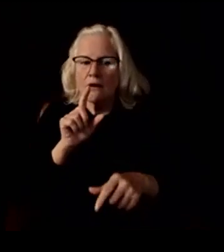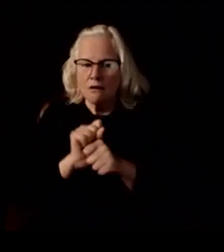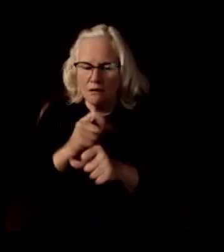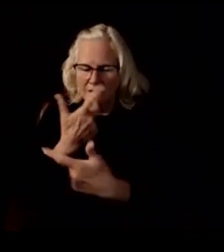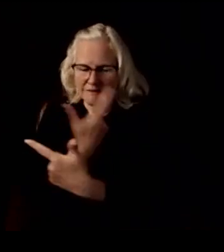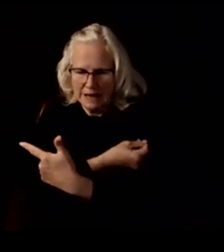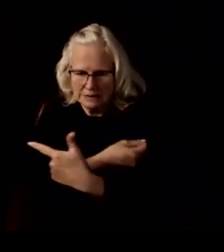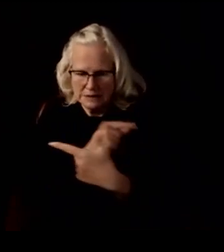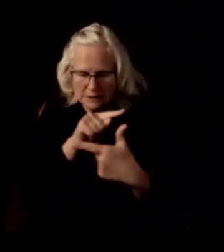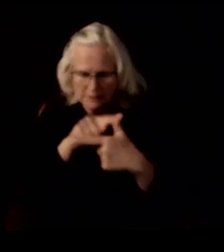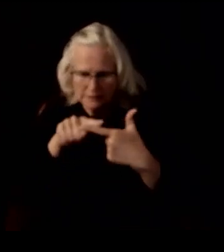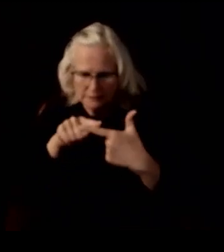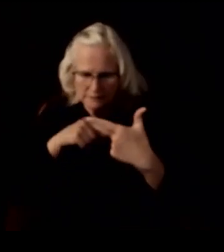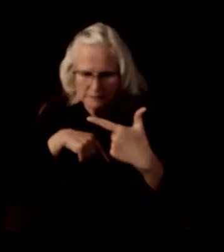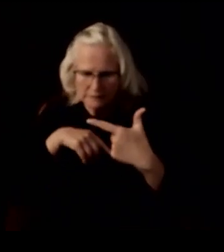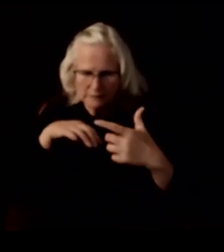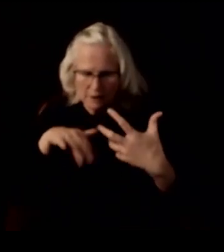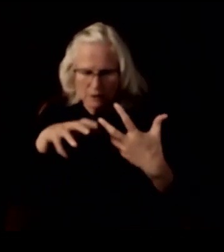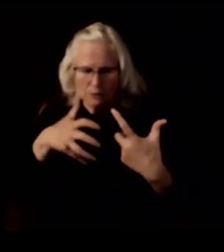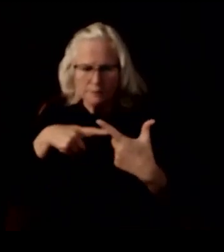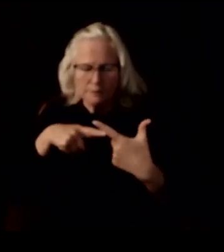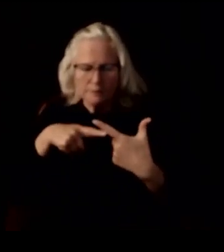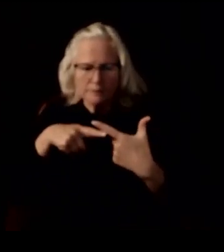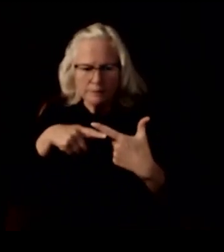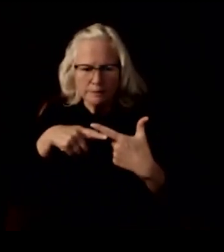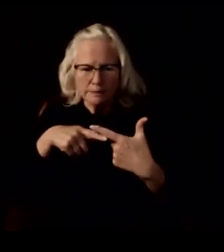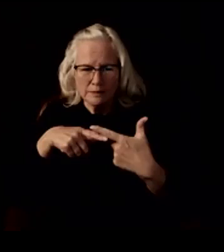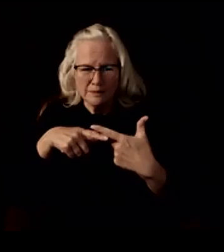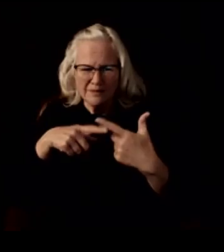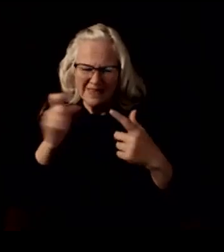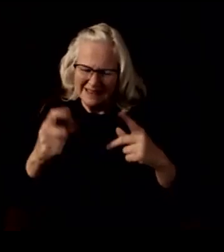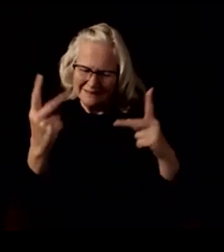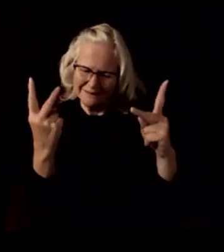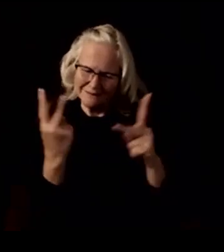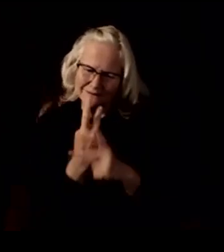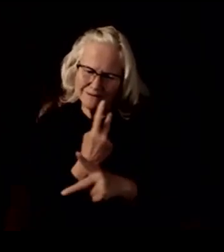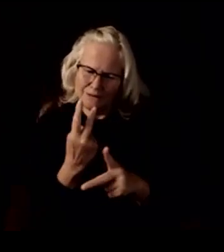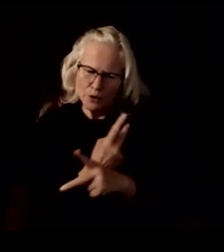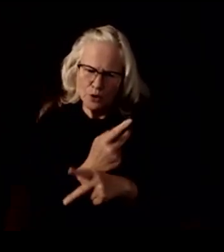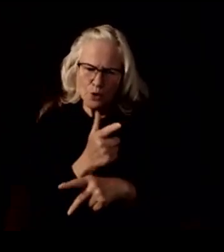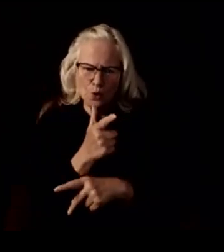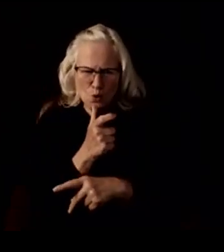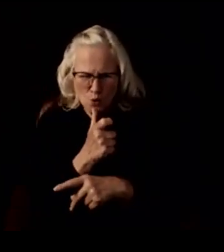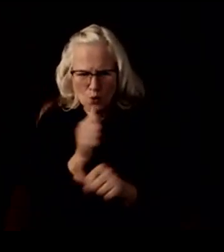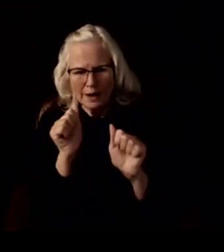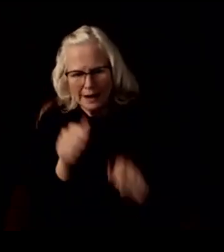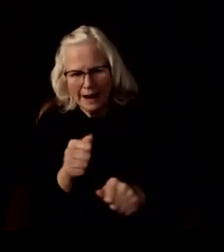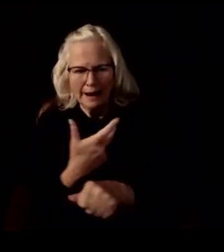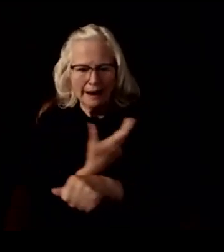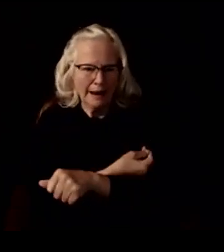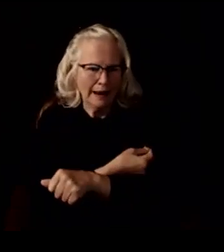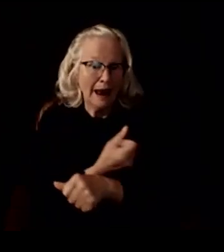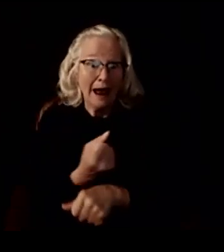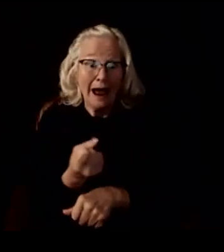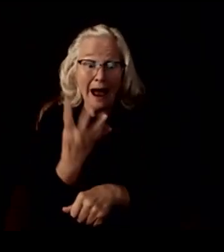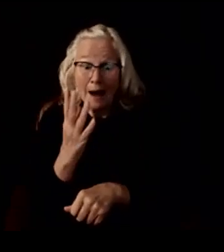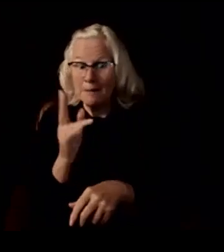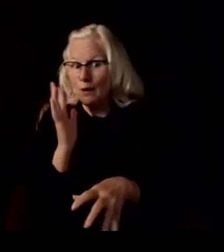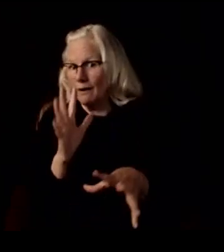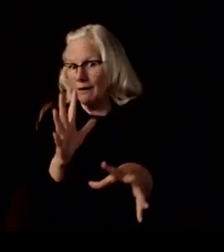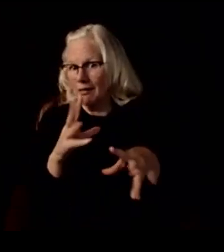effectiveness, and what will the uptake be? So, what proportion of the population will get it? What proportion of the population